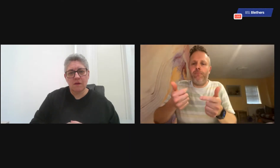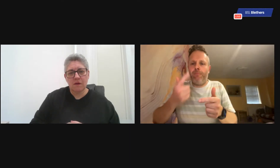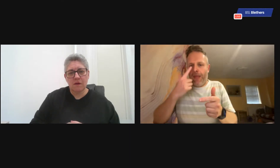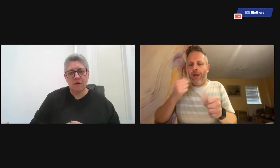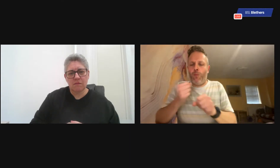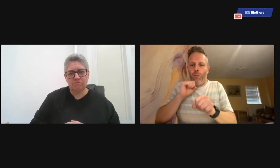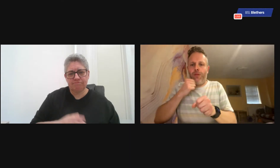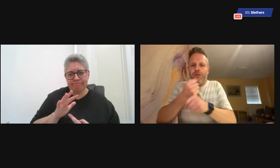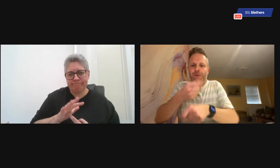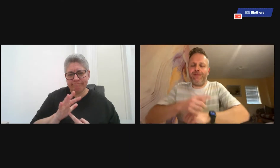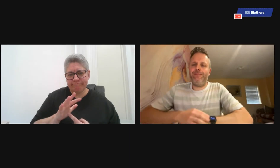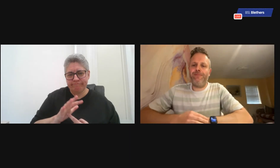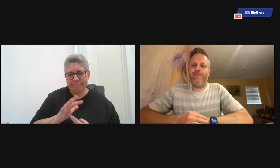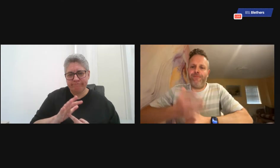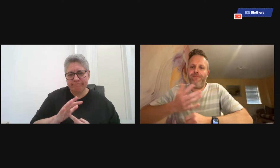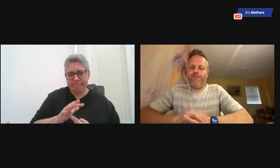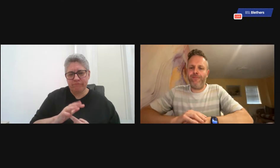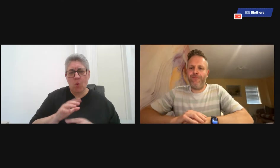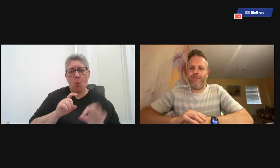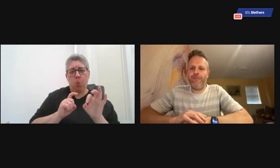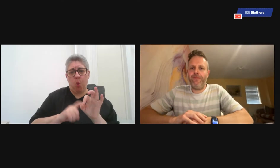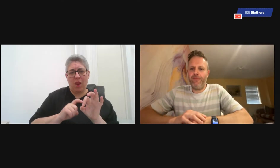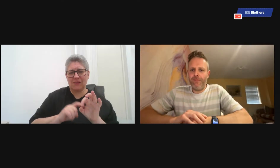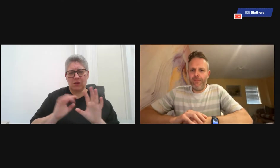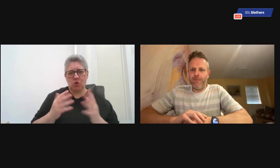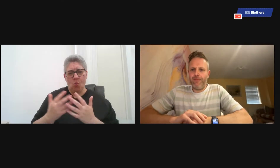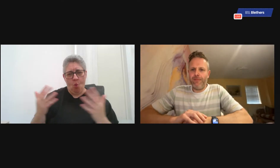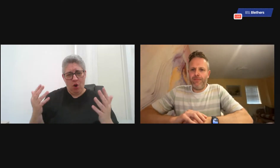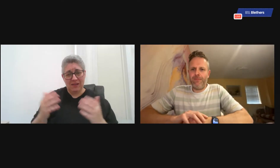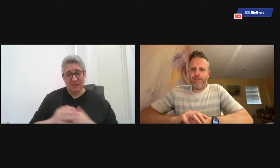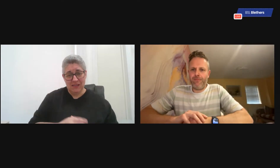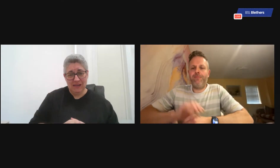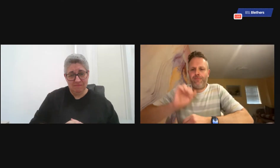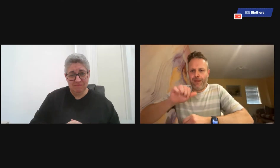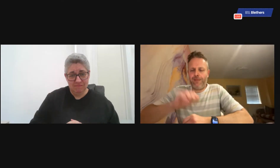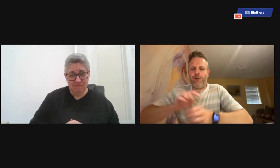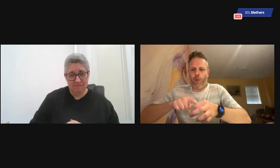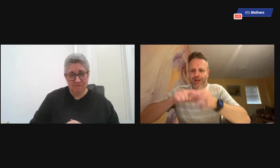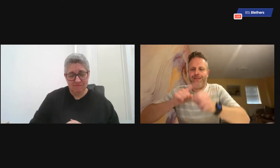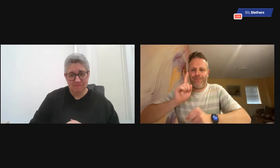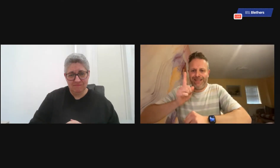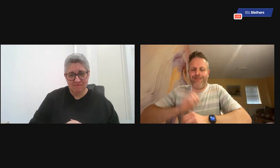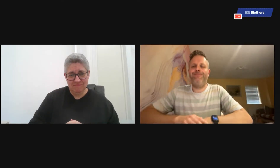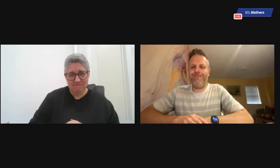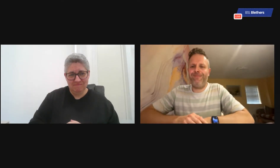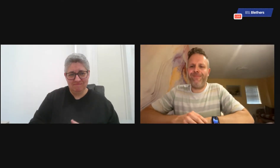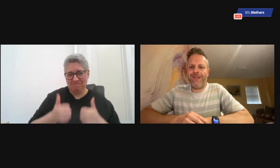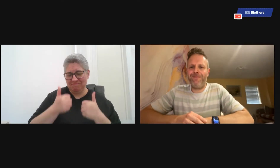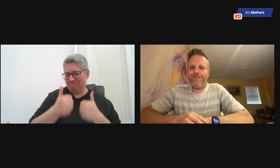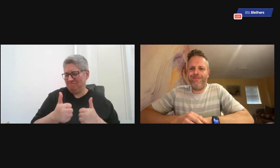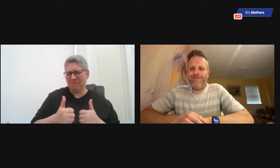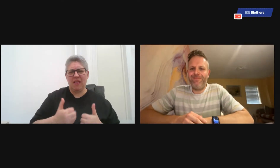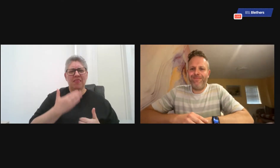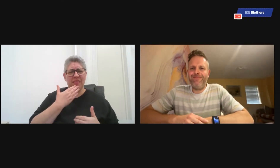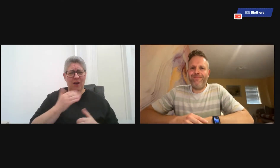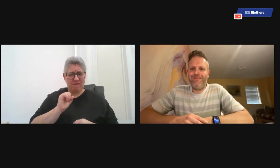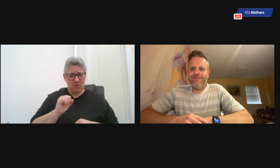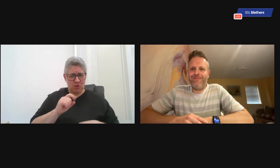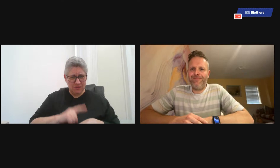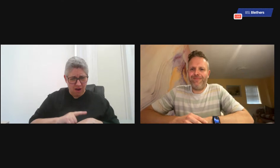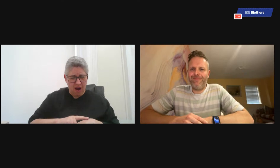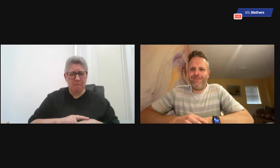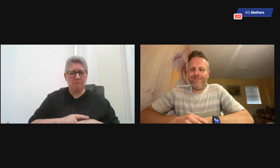situations you're going to be in, but actually, I want to be there to help. So looking forward to that. Quality, not quantity. I get